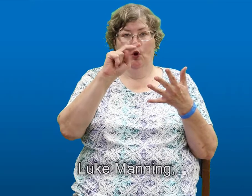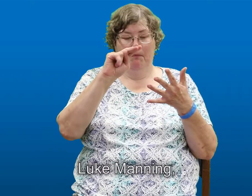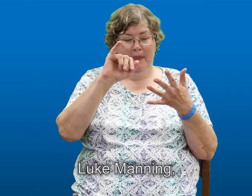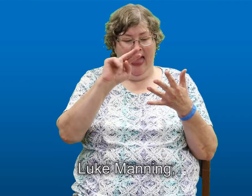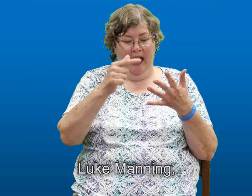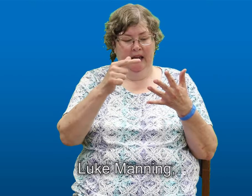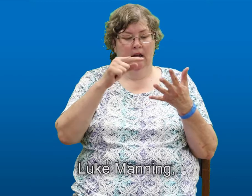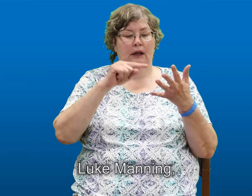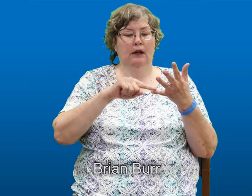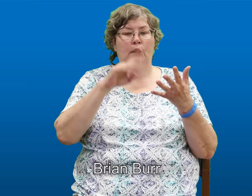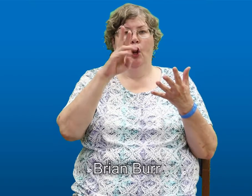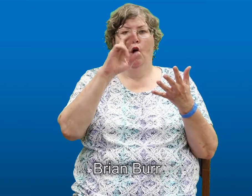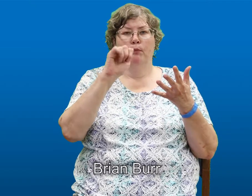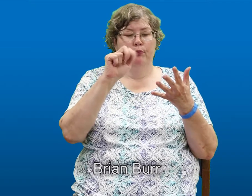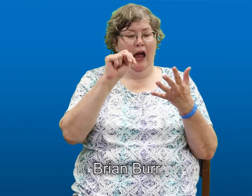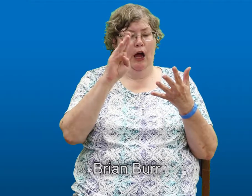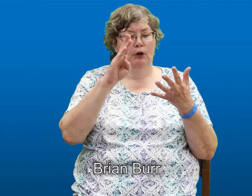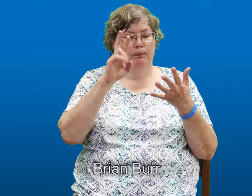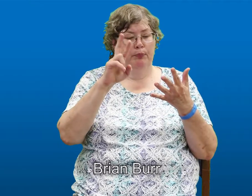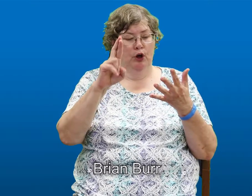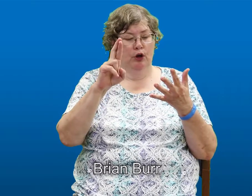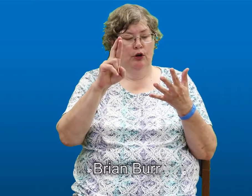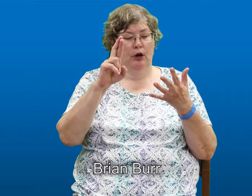Luke, Danny, Brian Berg,